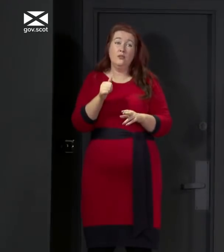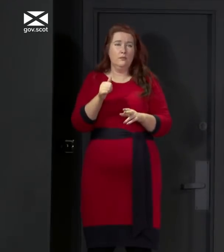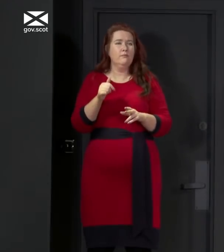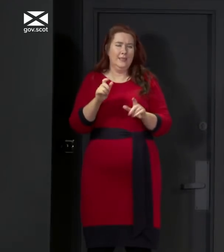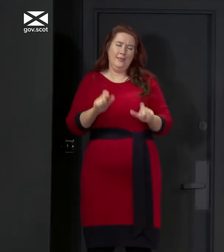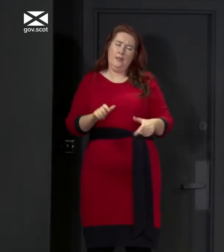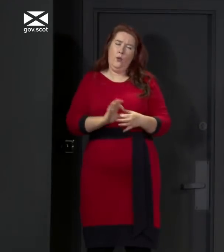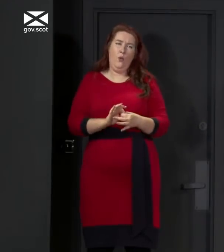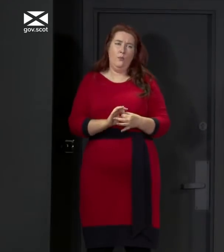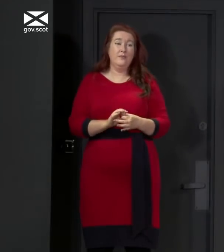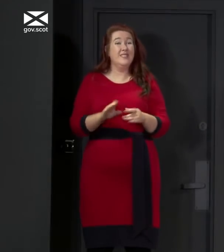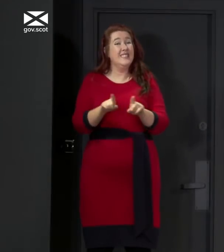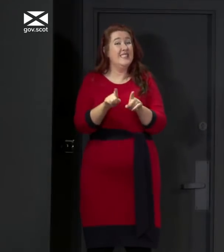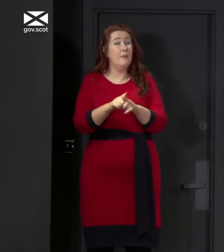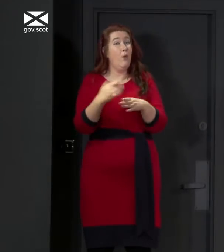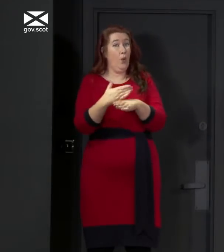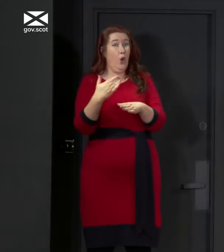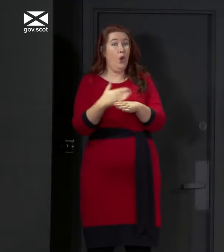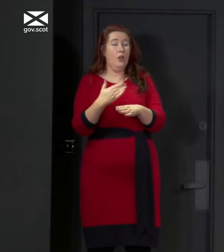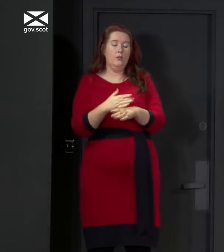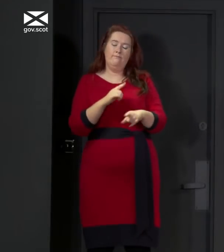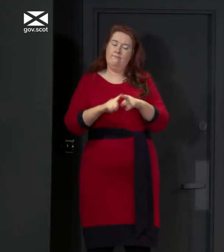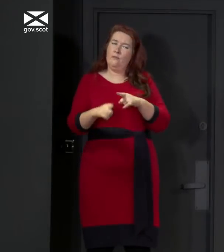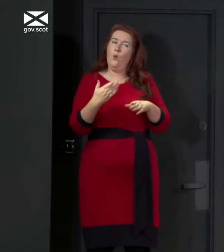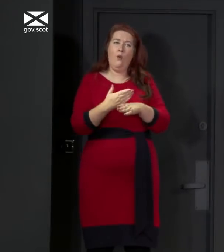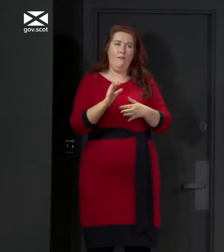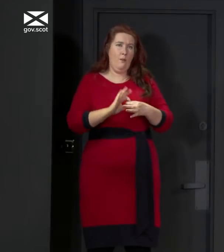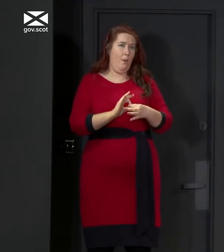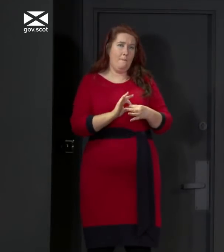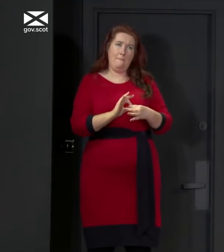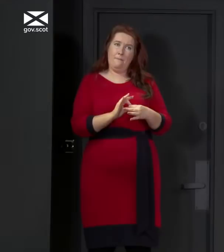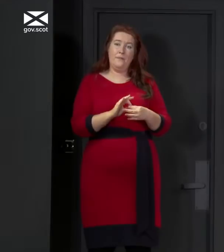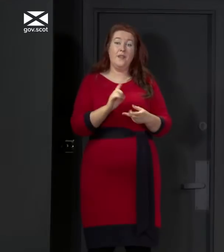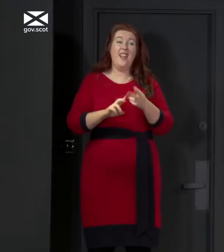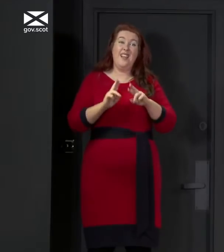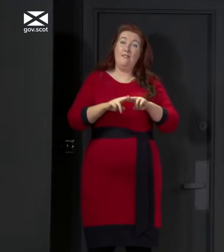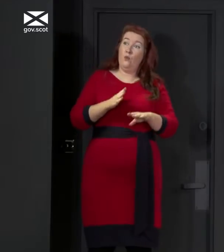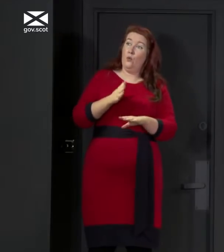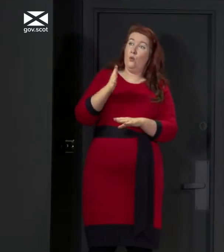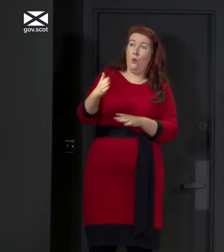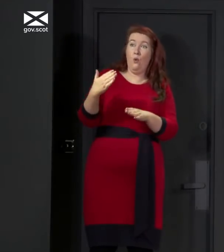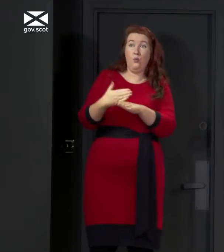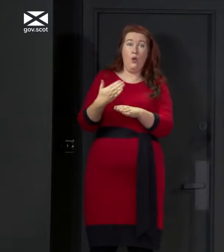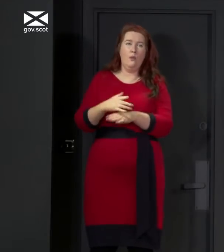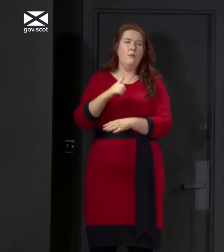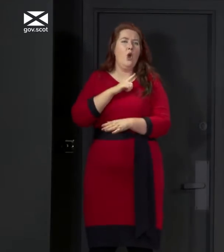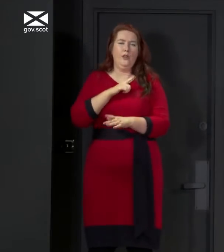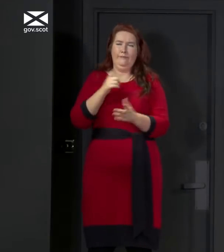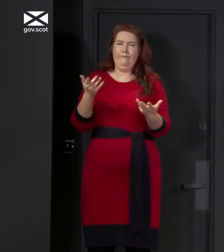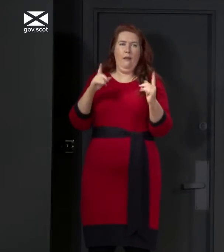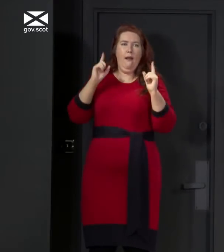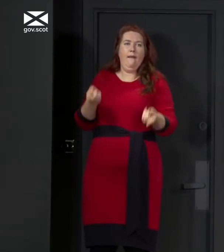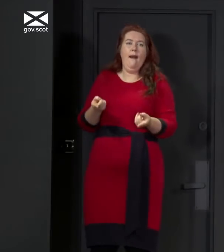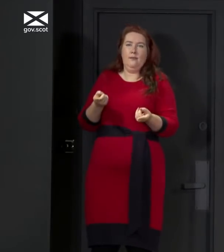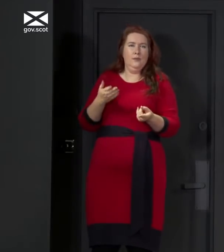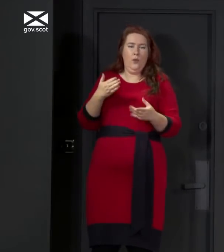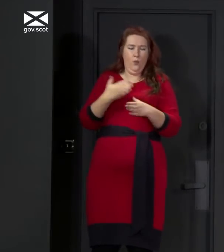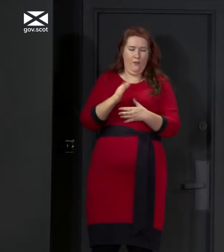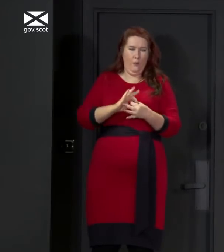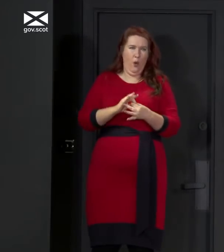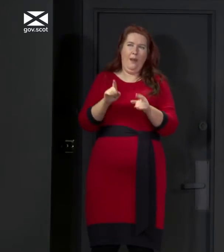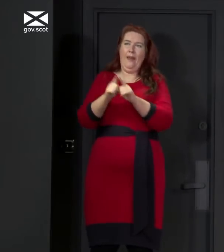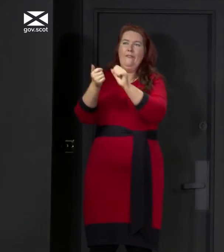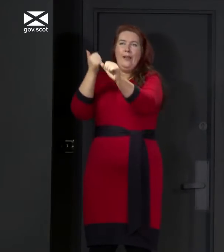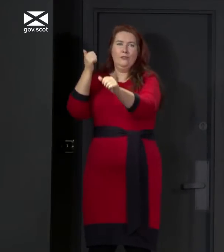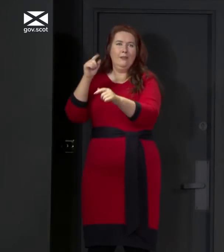as well if you can. In fact, it's only permissible to leave home to go to work if you cannot work from home. Now,